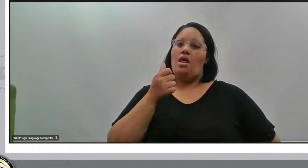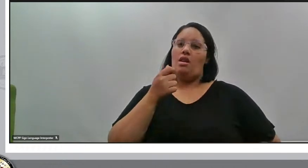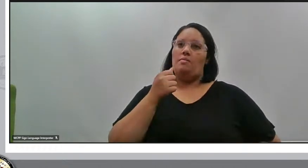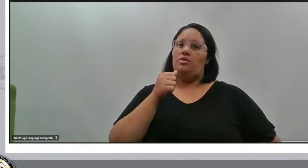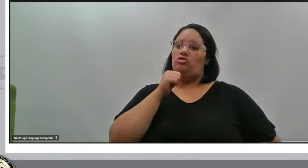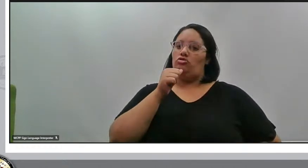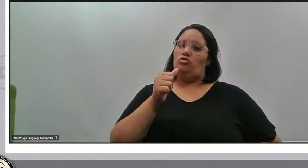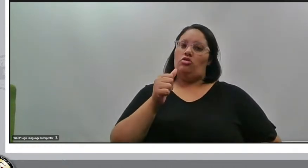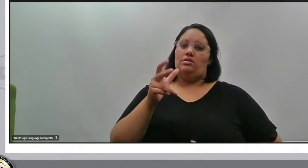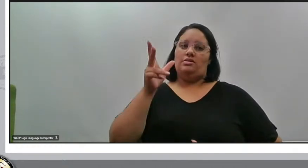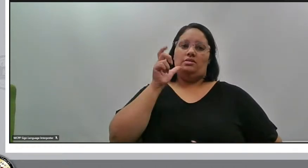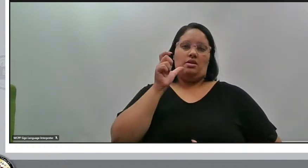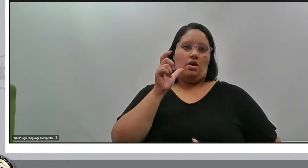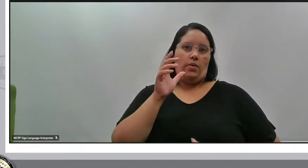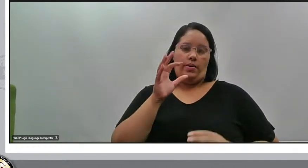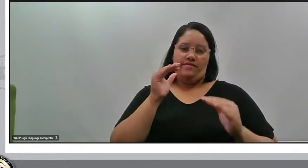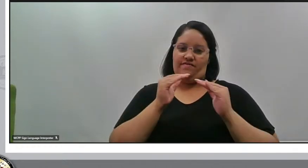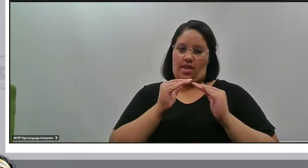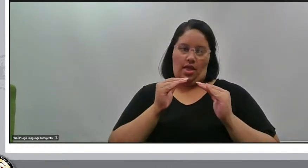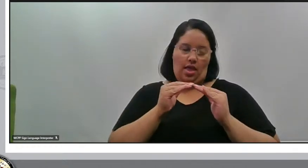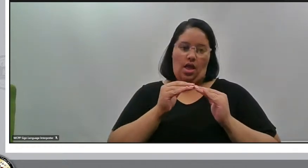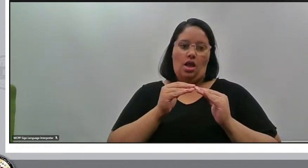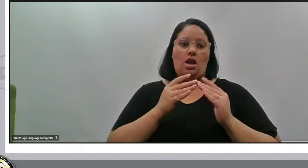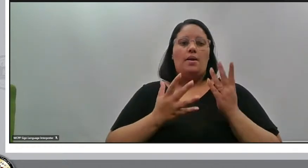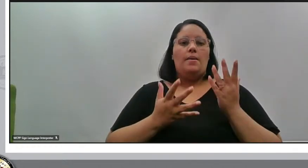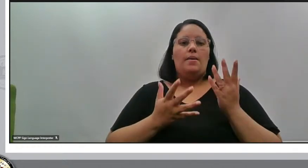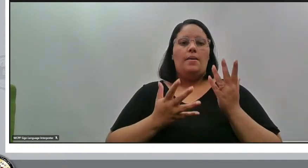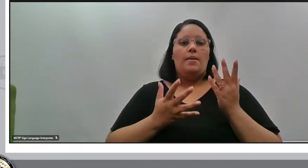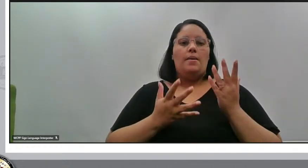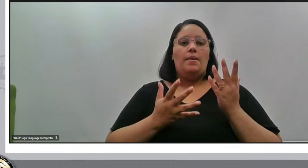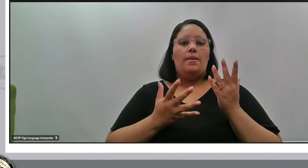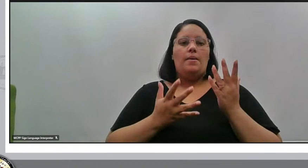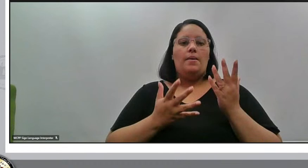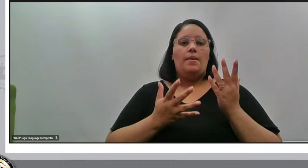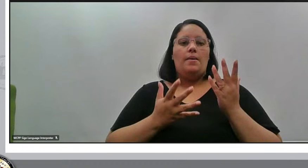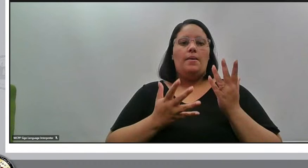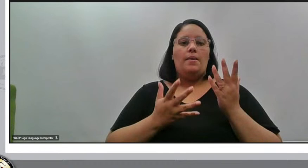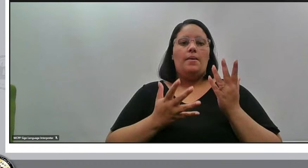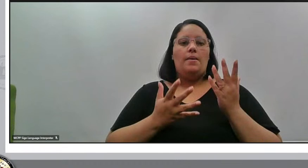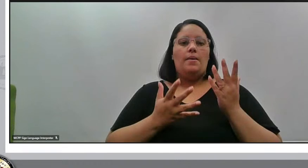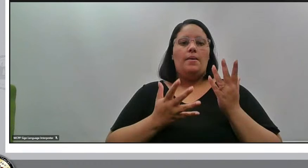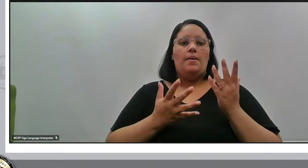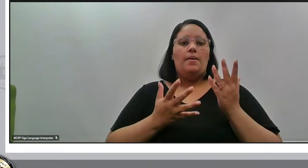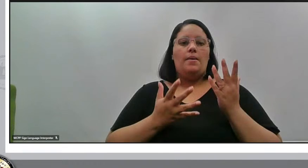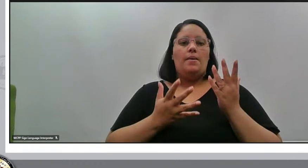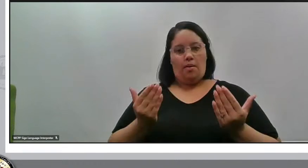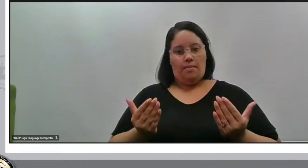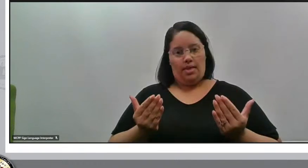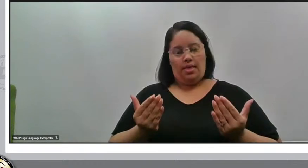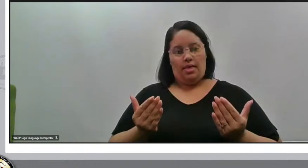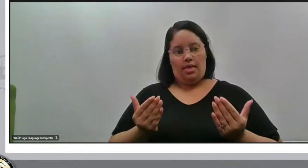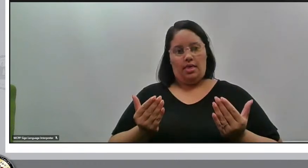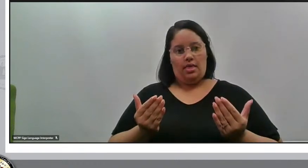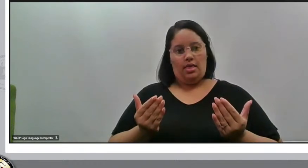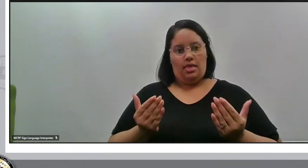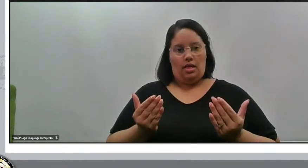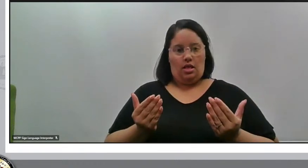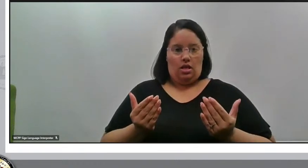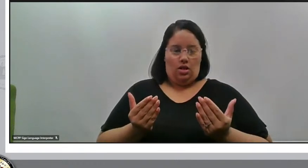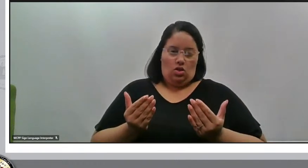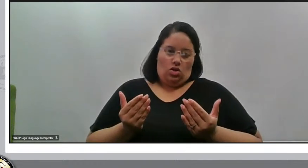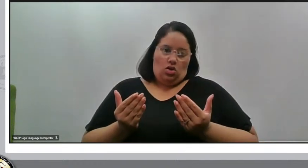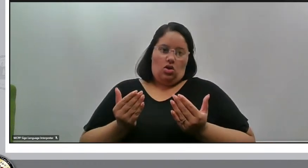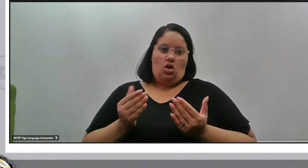unfair. Can we get some kind of a comparison of the SOPA